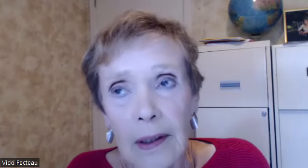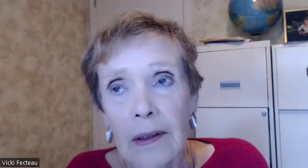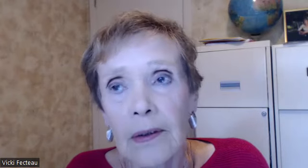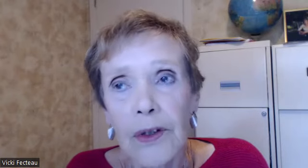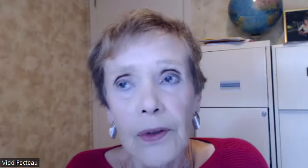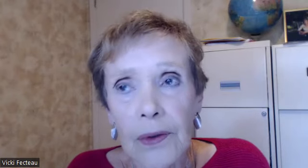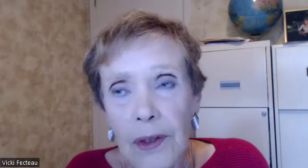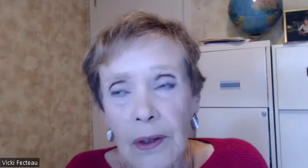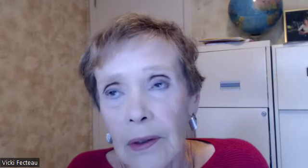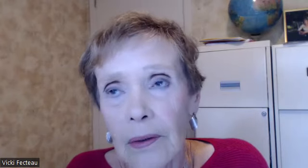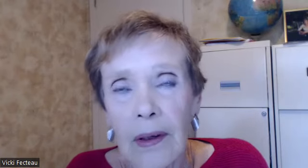The students,